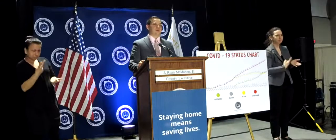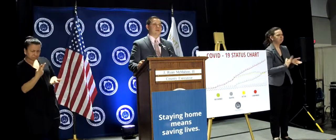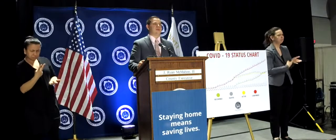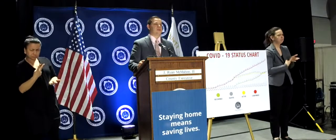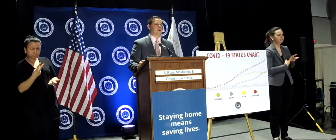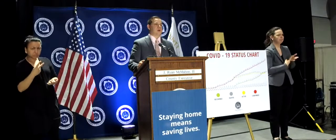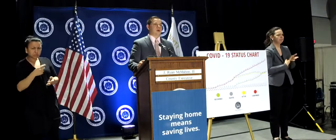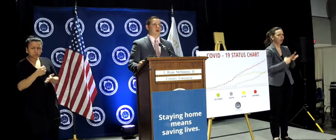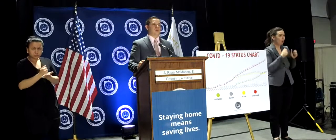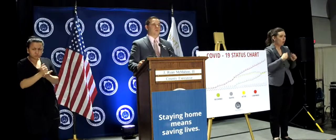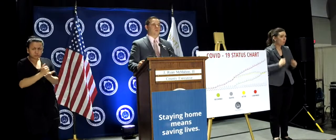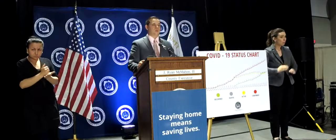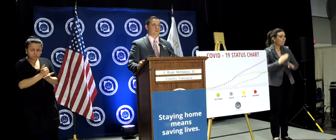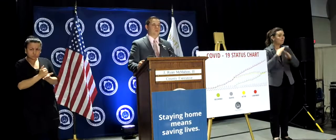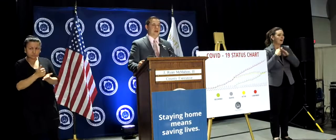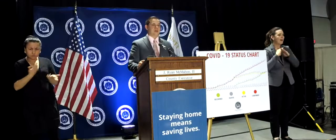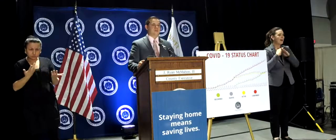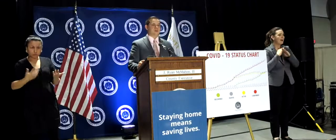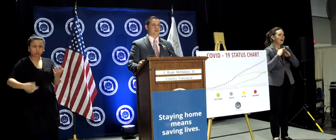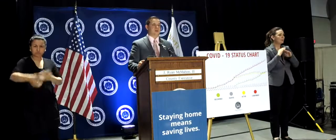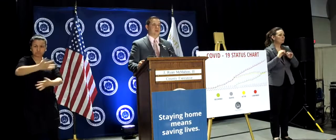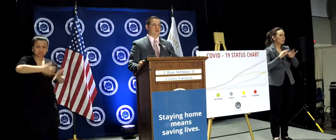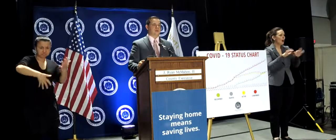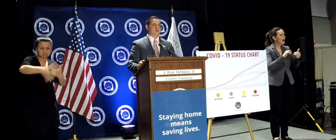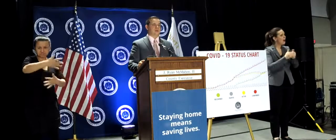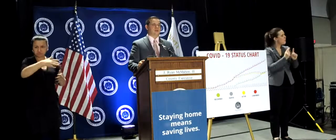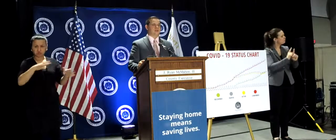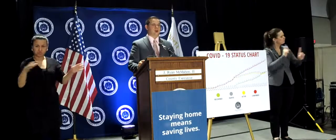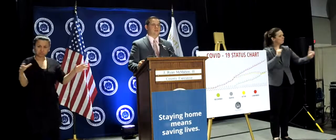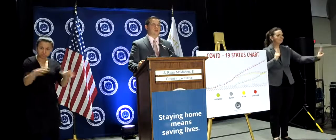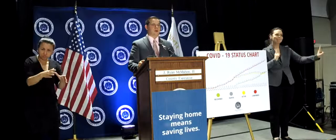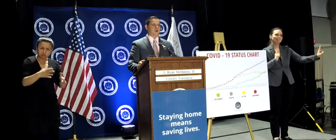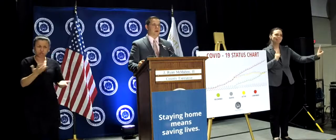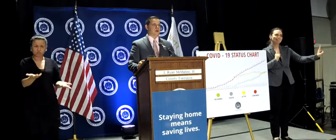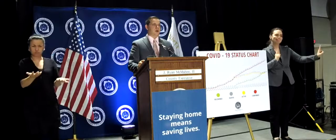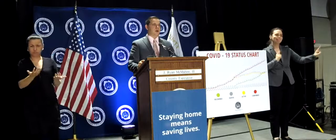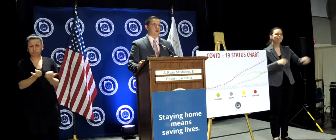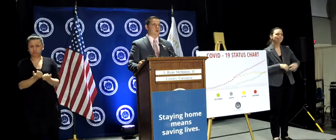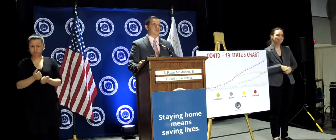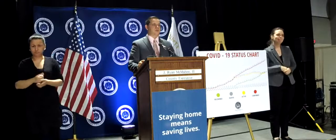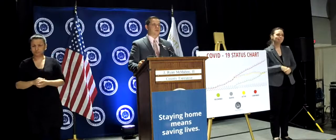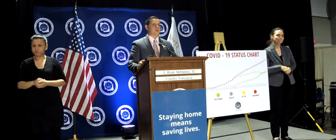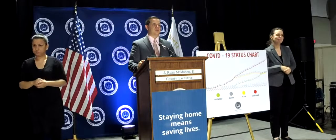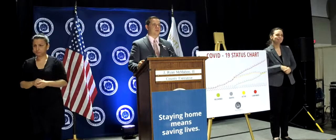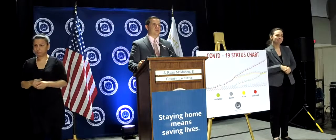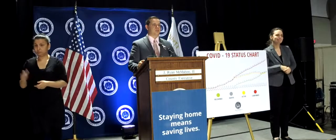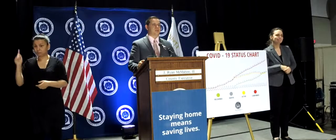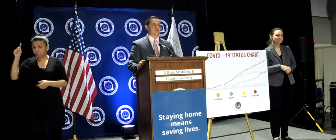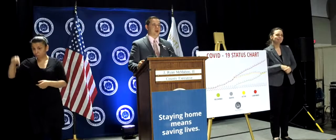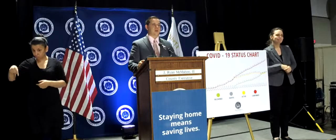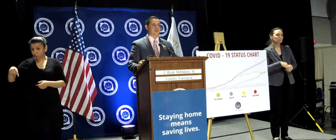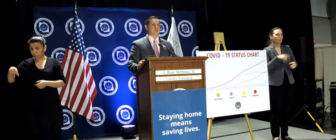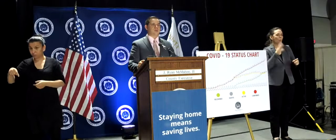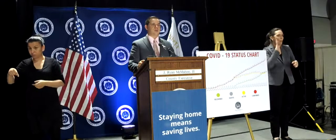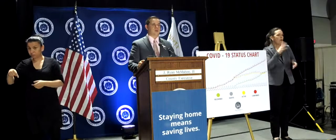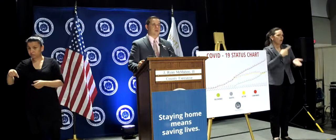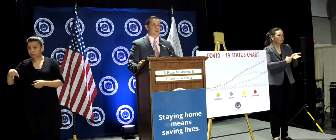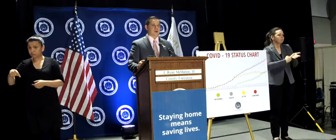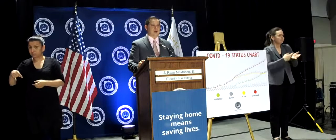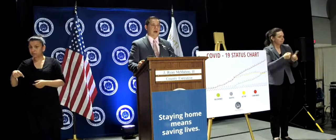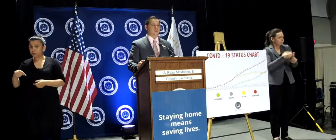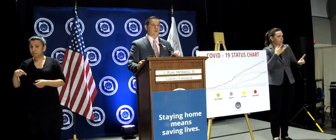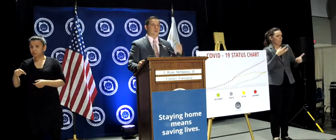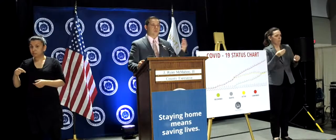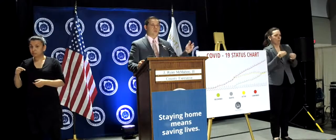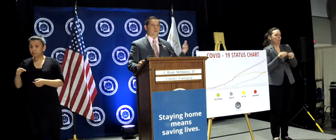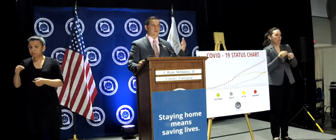preventable cases. We hope to have the ability to talk tomorrow about what some of the affiliations are that we're seeing